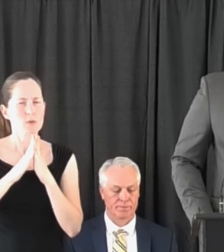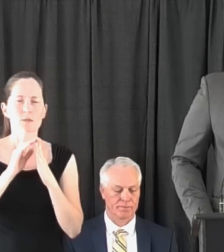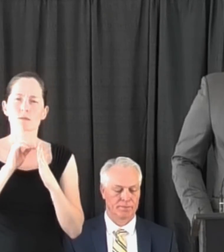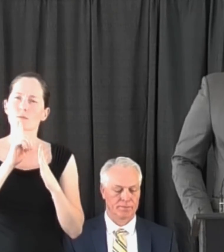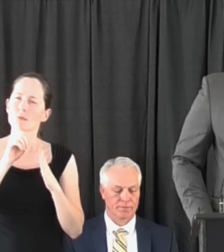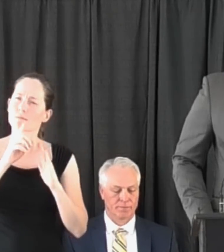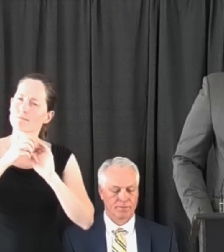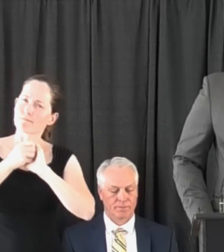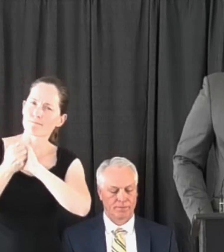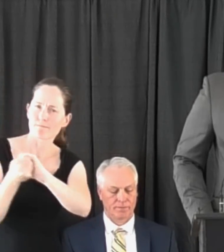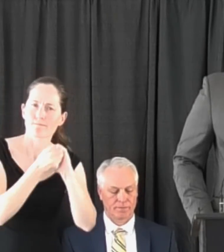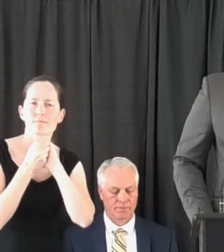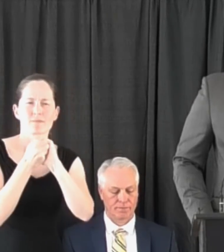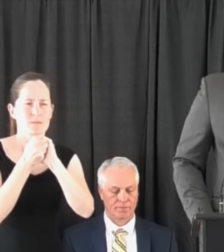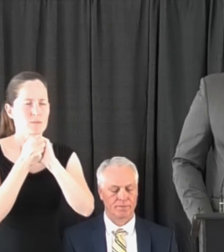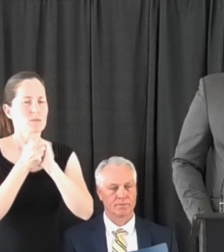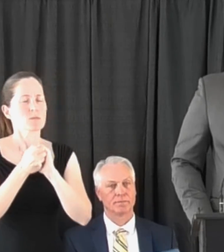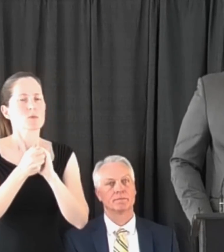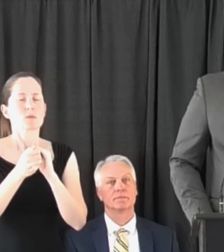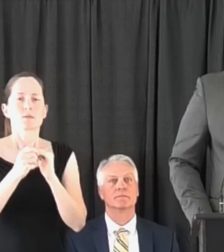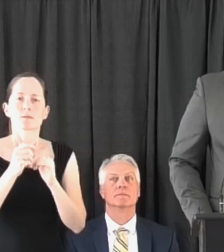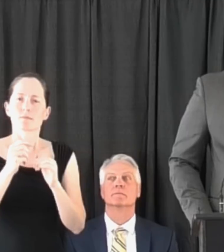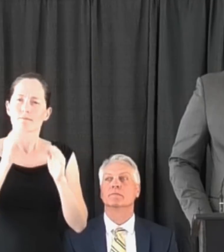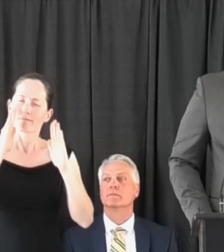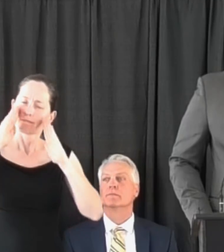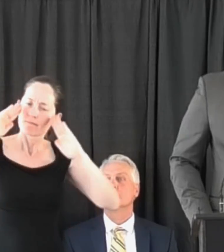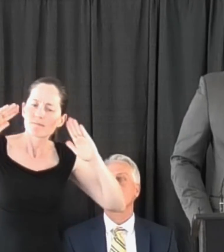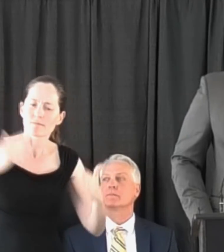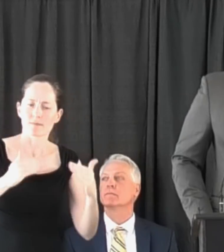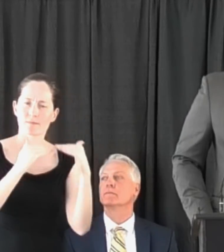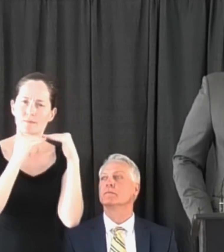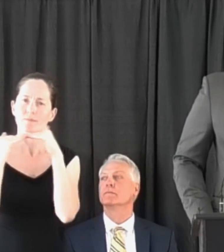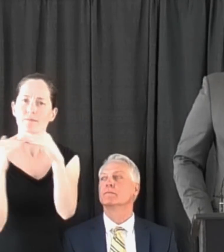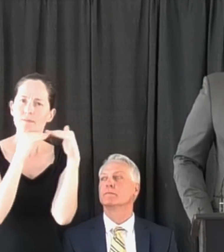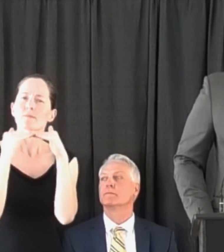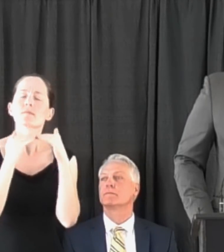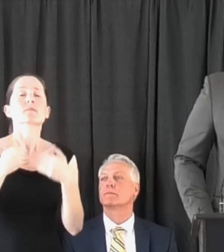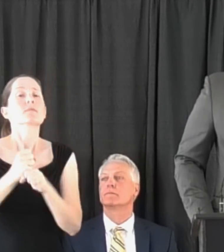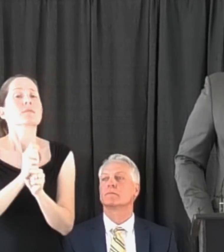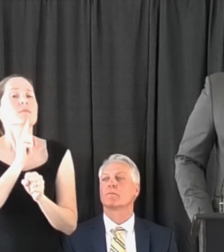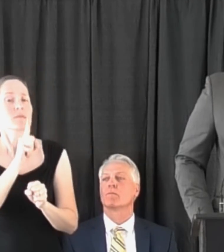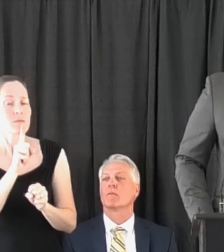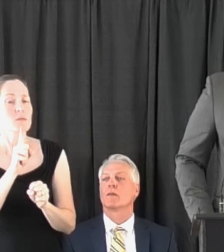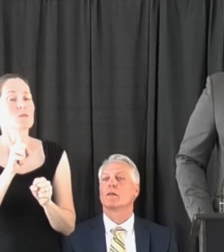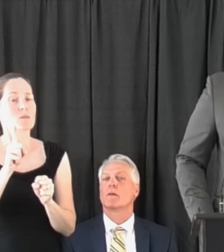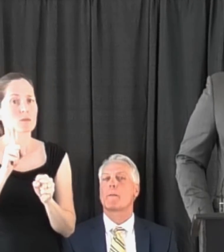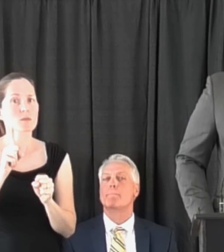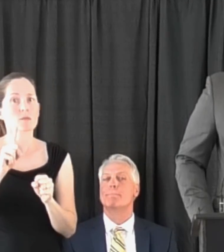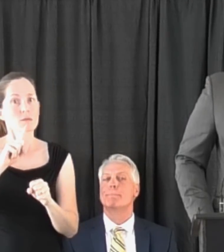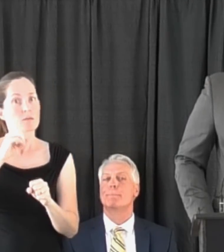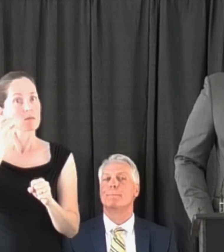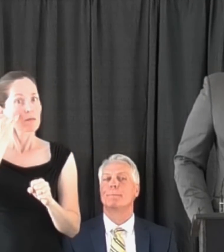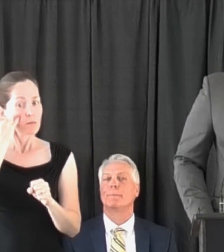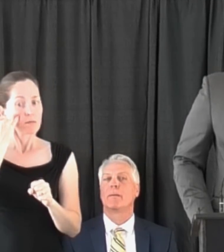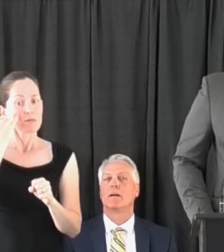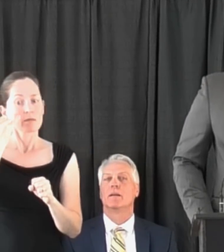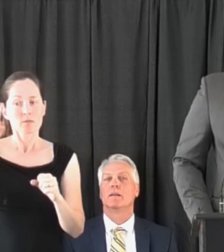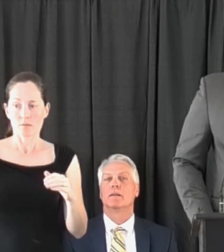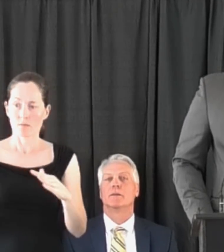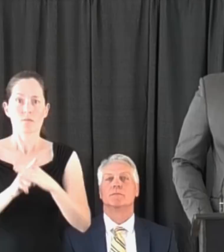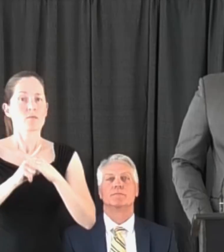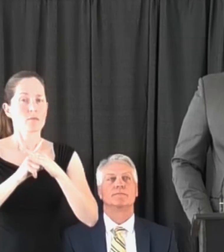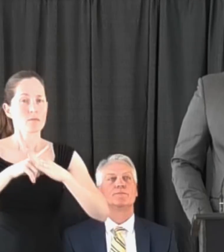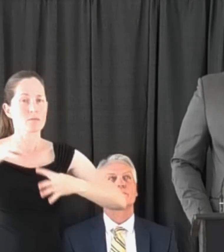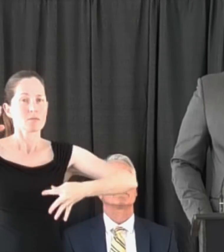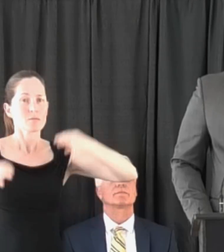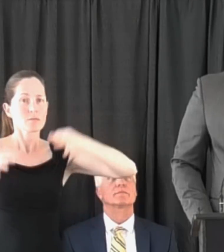embraced equity and equality and made sure that when it came to coming to the halls of justice, it was a